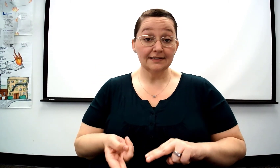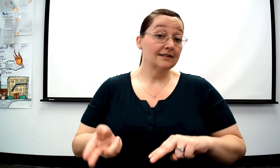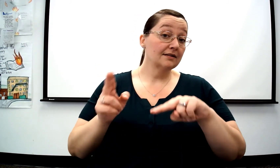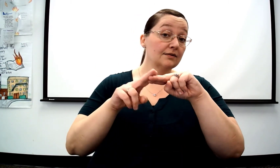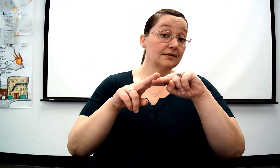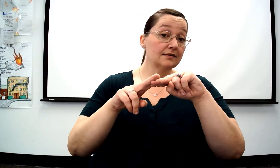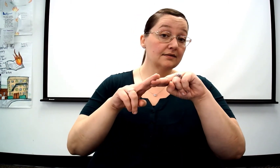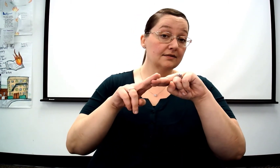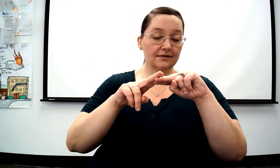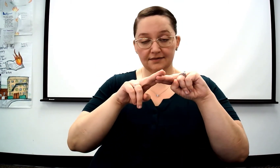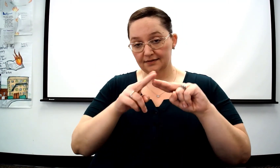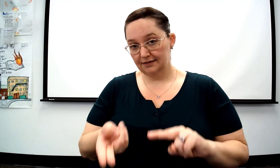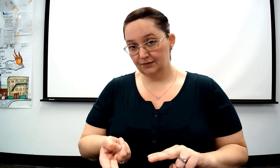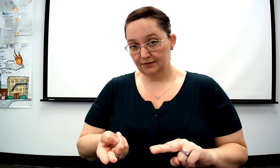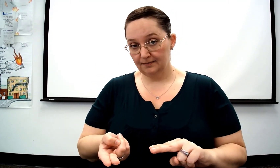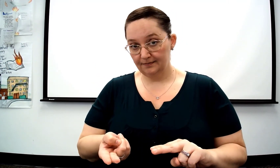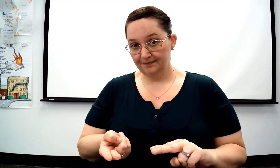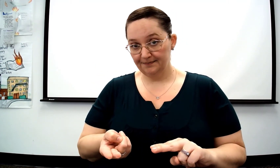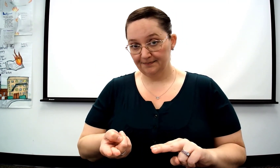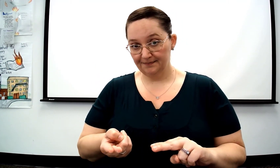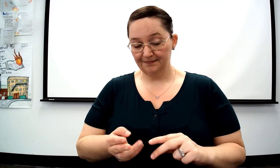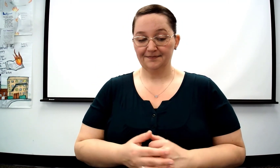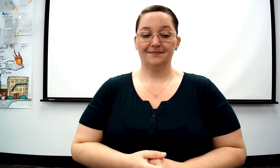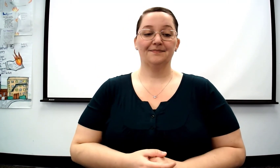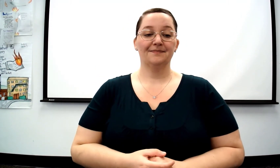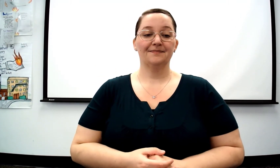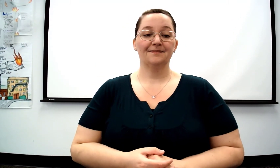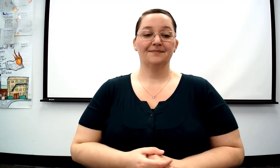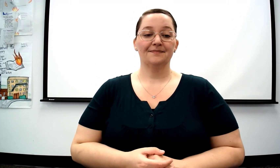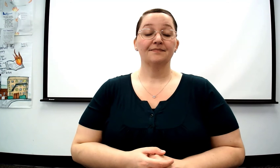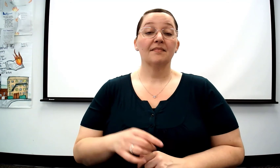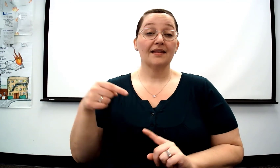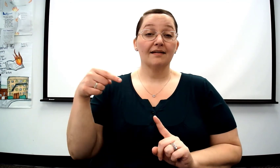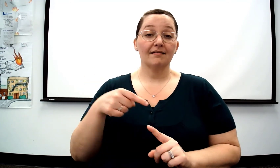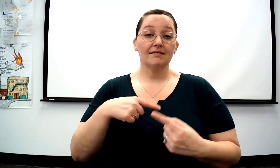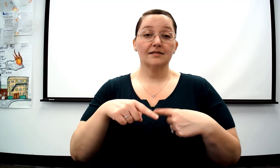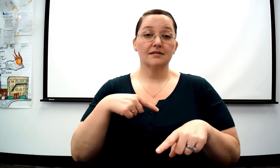Decrease. Increase, decrease. You're moving up and down with your non-dominant.